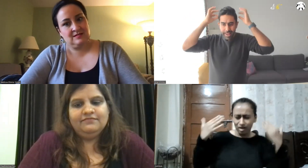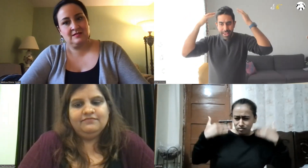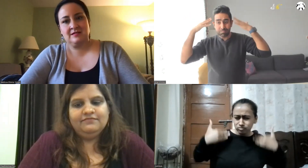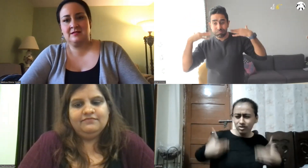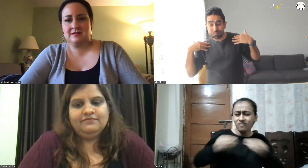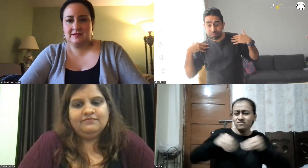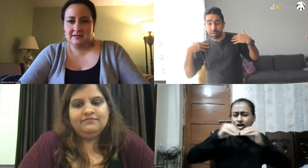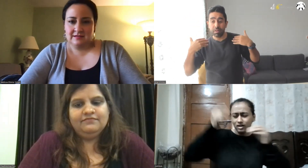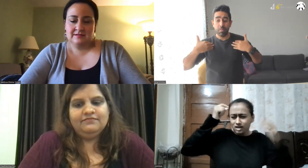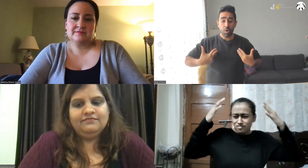my mother,